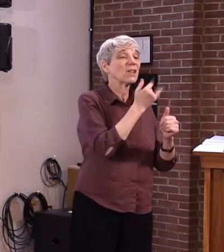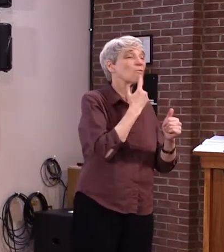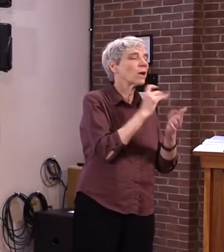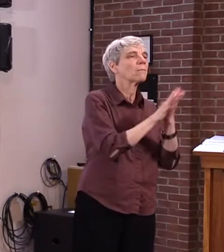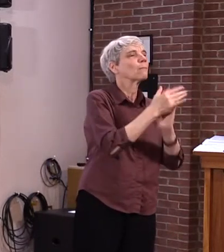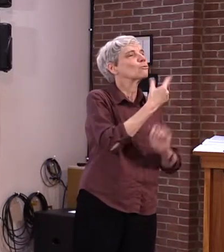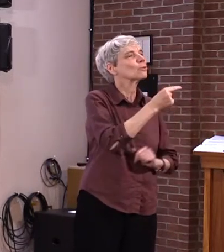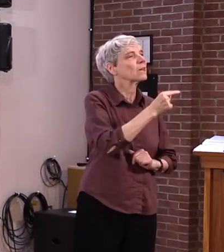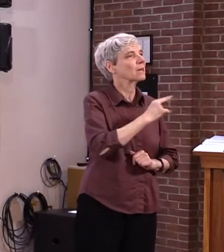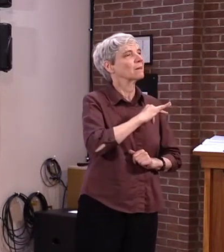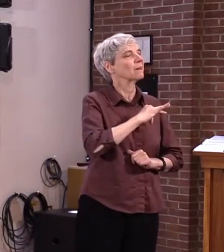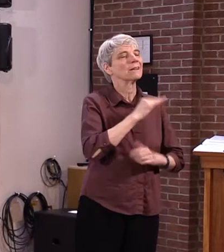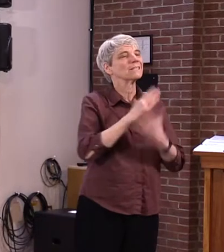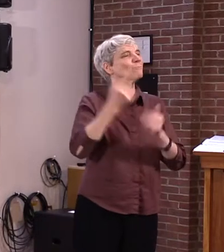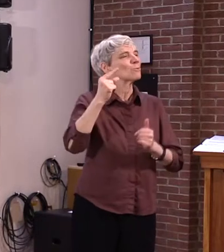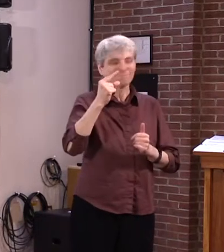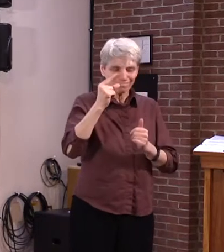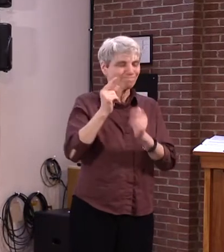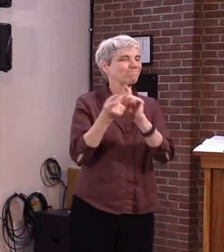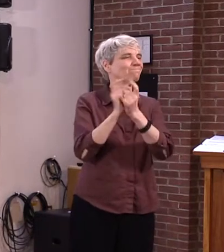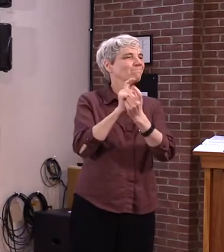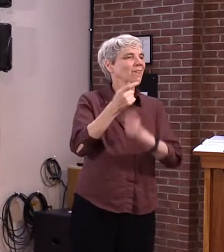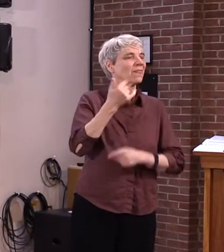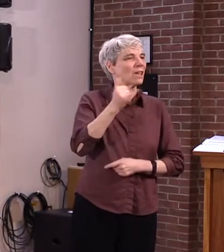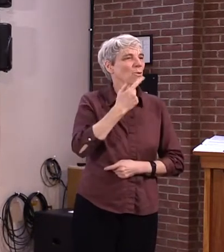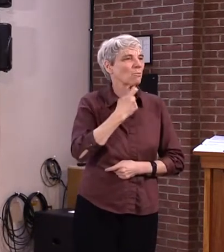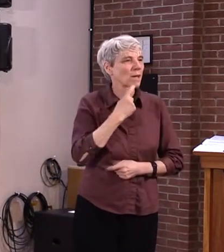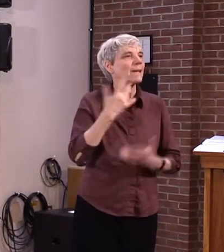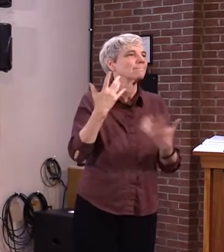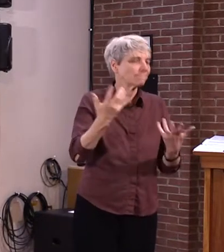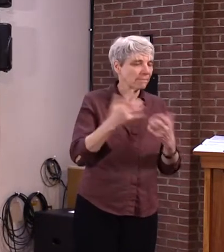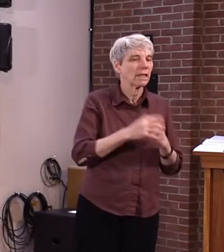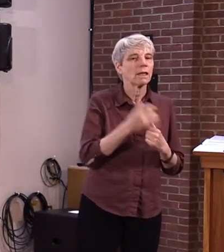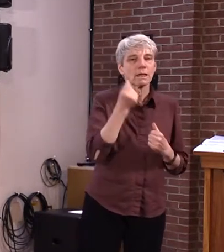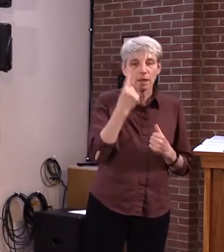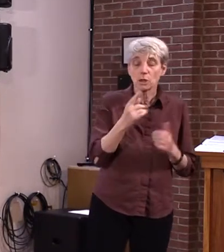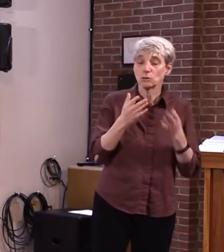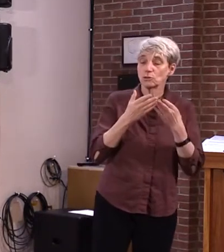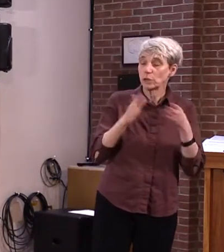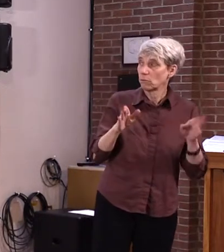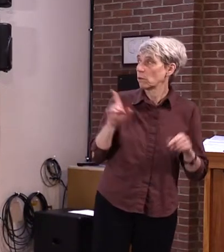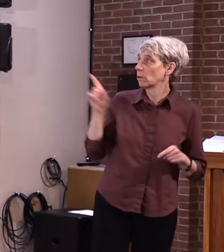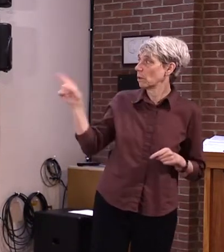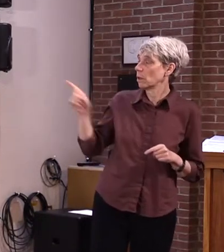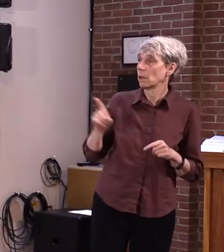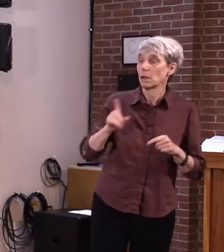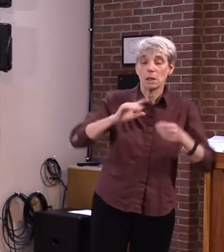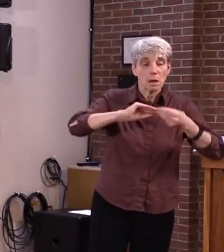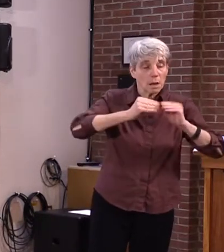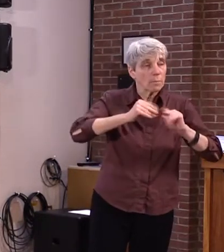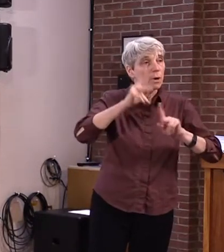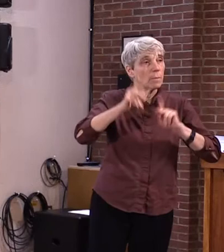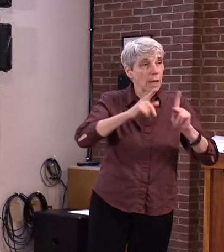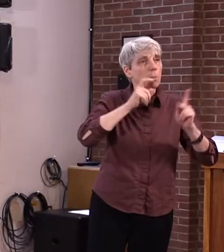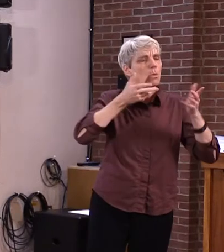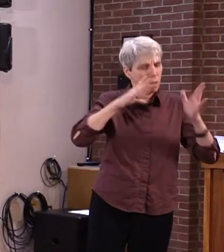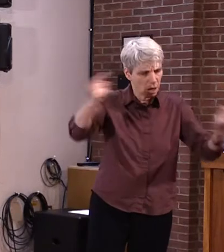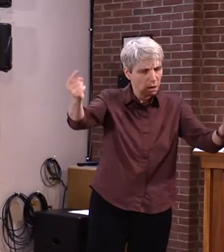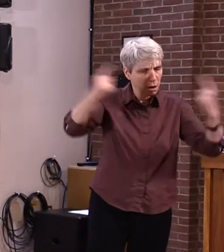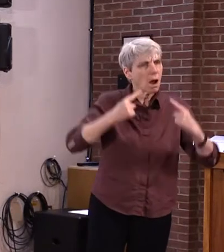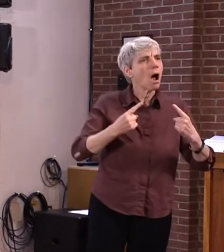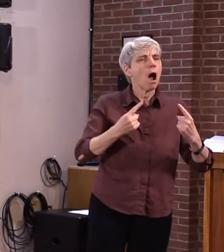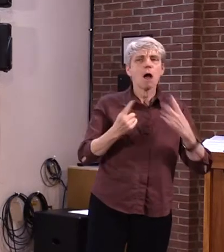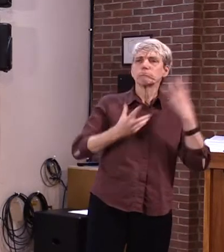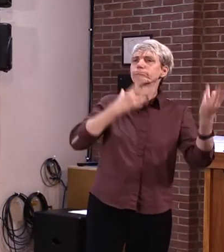direction. Generally though, as you saw with that regional data, with cases going up, the number of individuals allowed to come in without a quarantine has